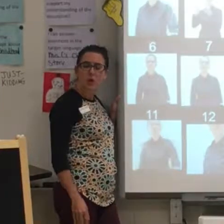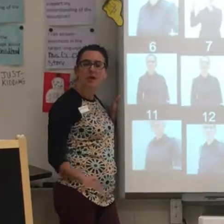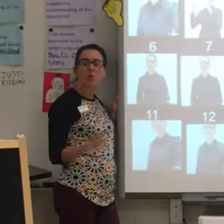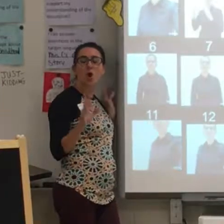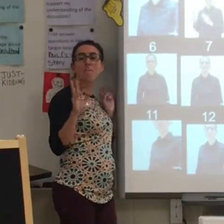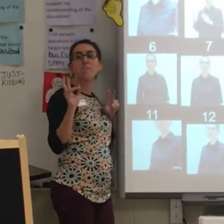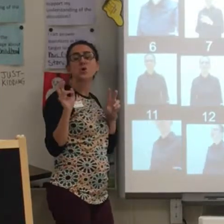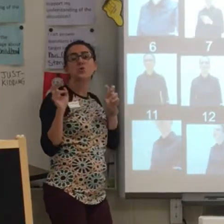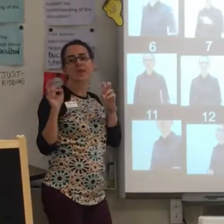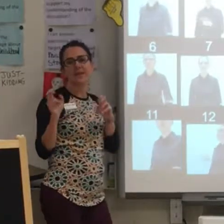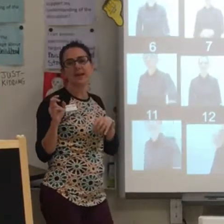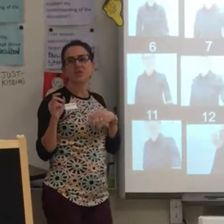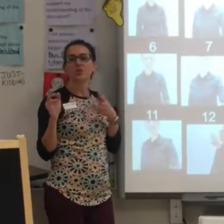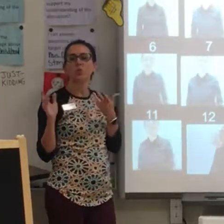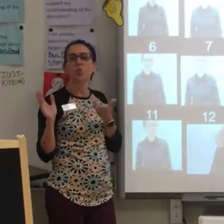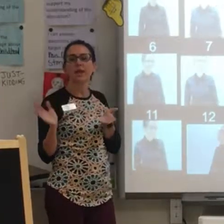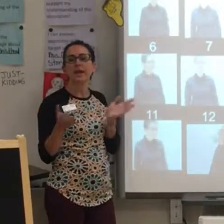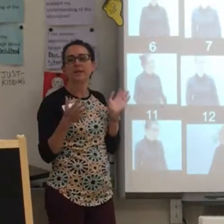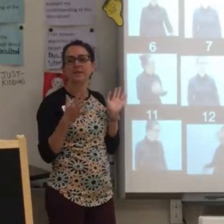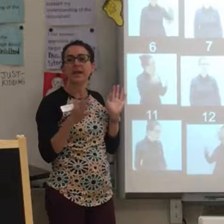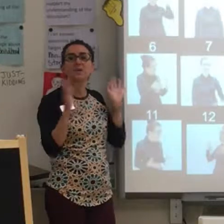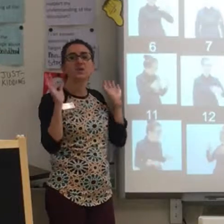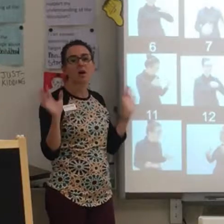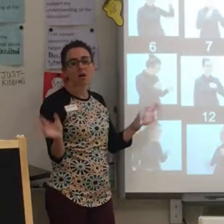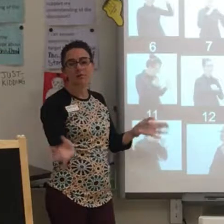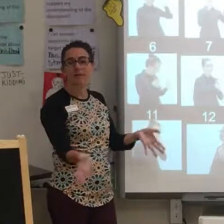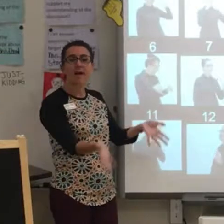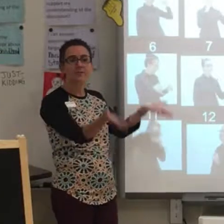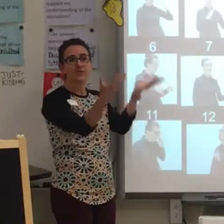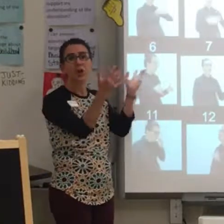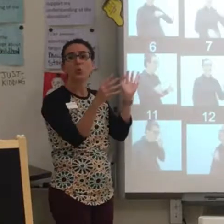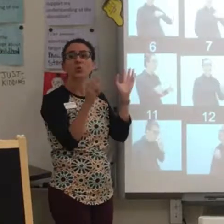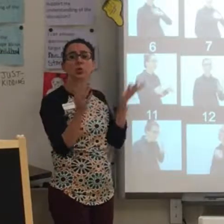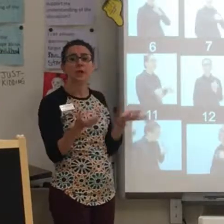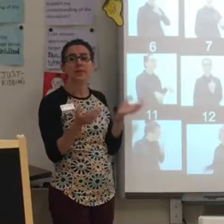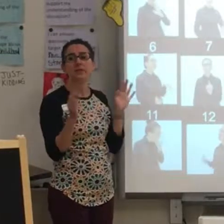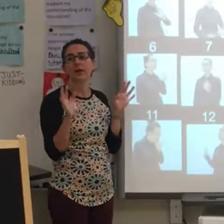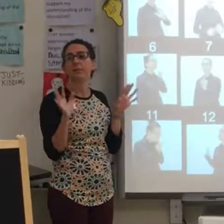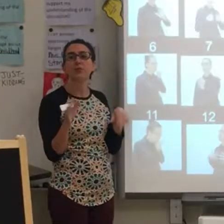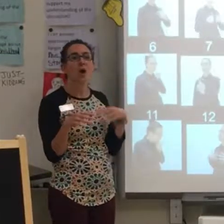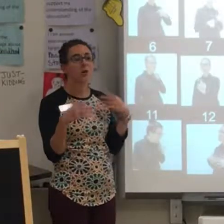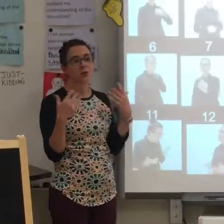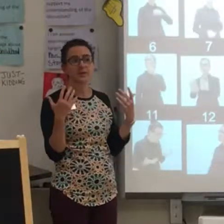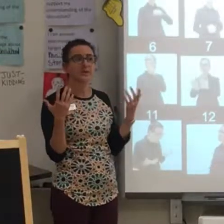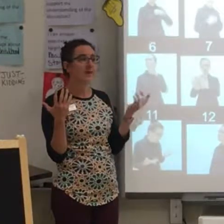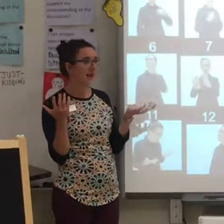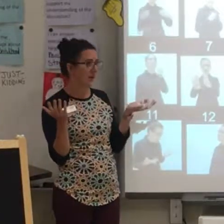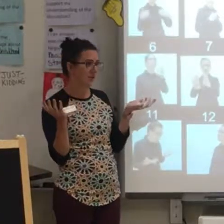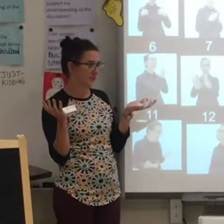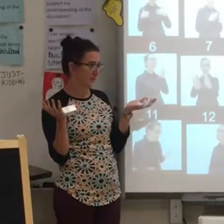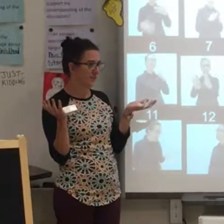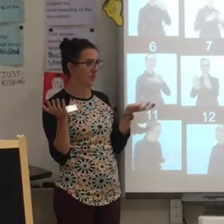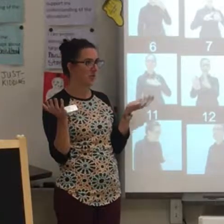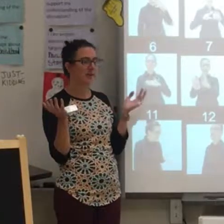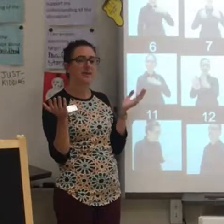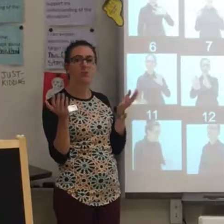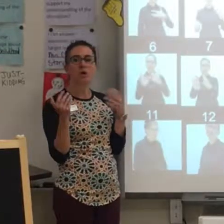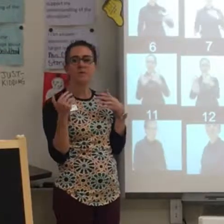they weren't moving, they just all left to go look at the like progress of the house being built, like it Oh. wasn't